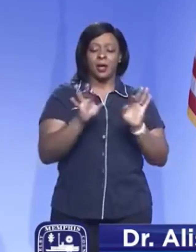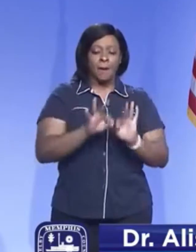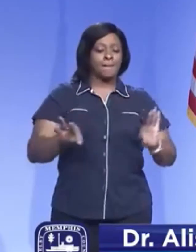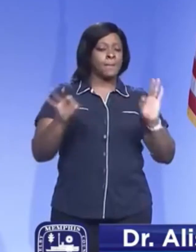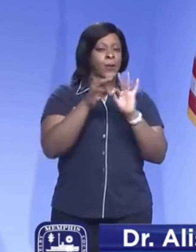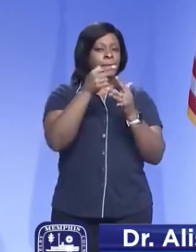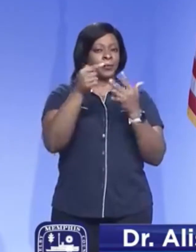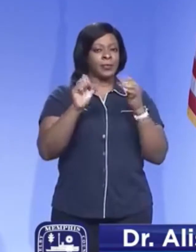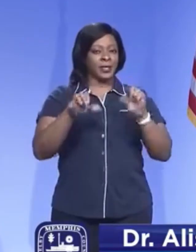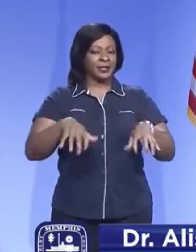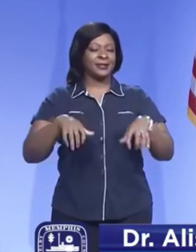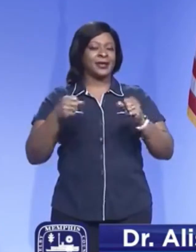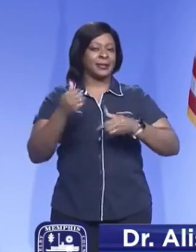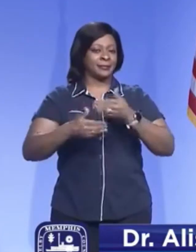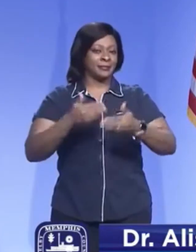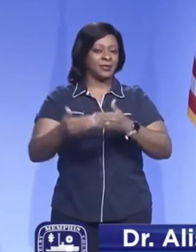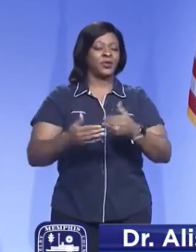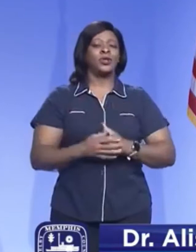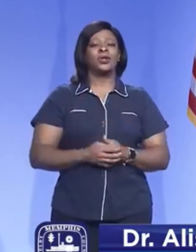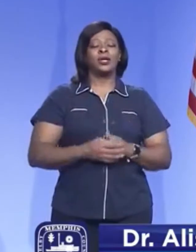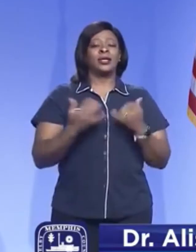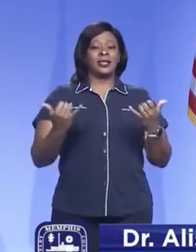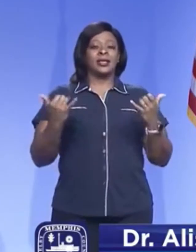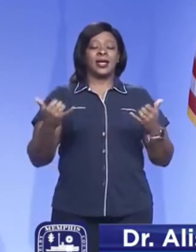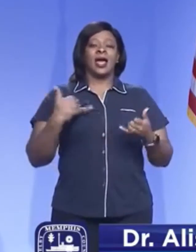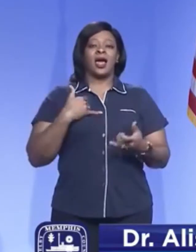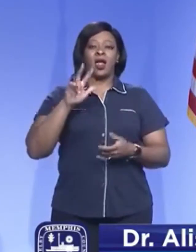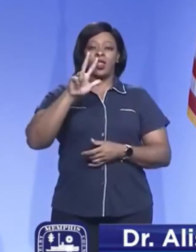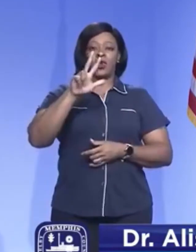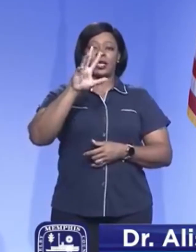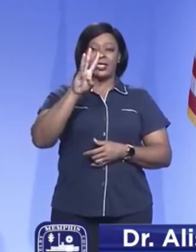all take. As of this morning, we had